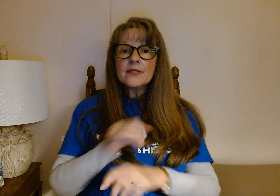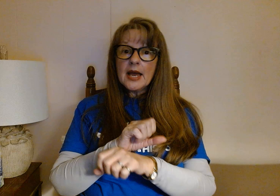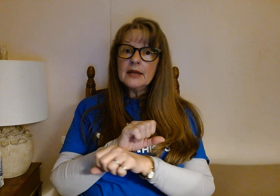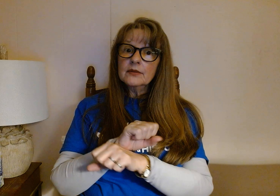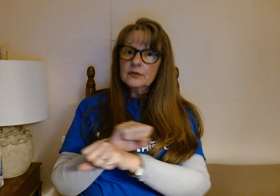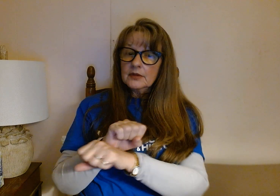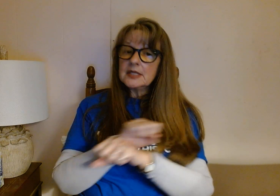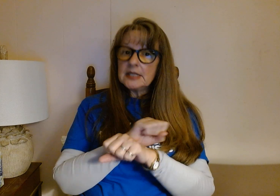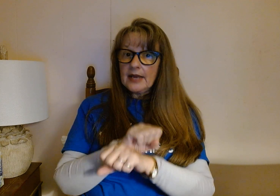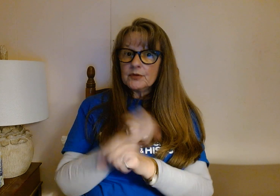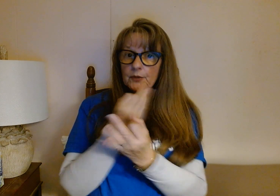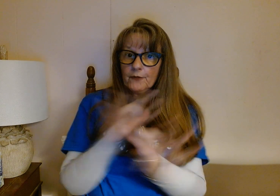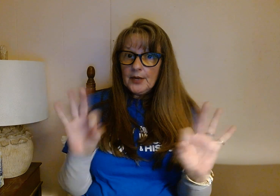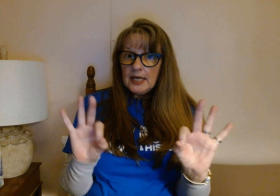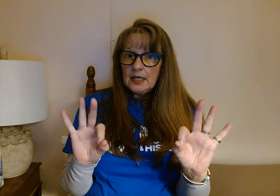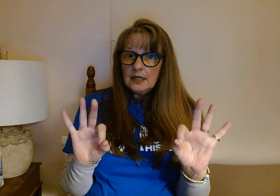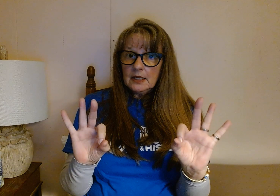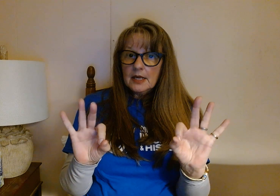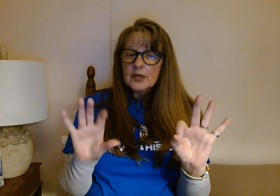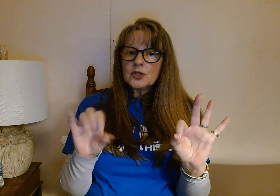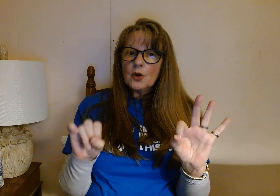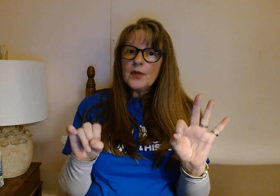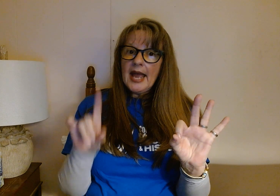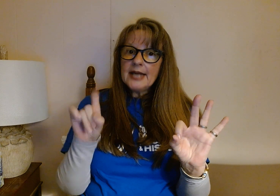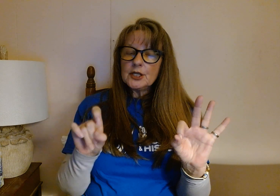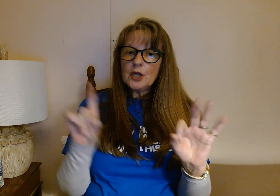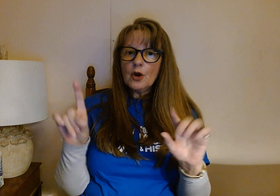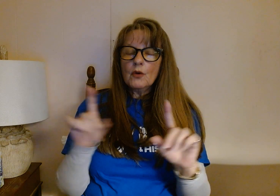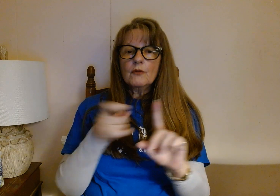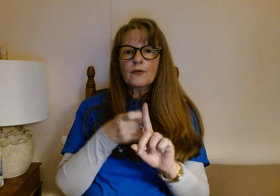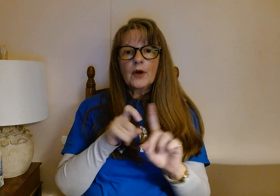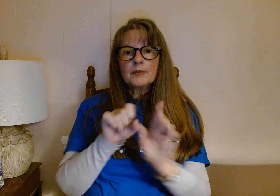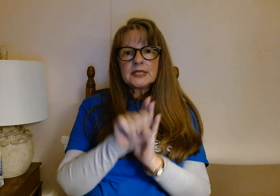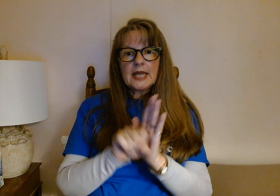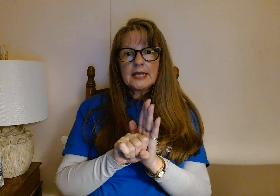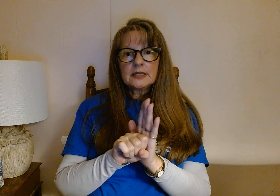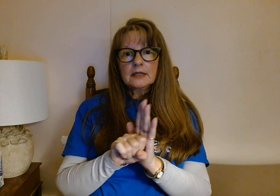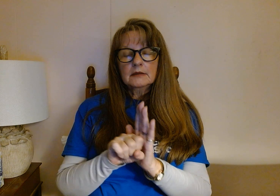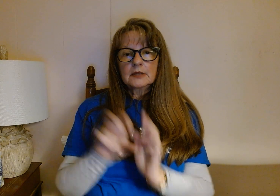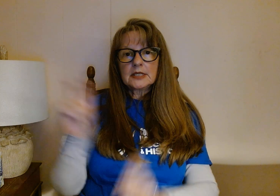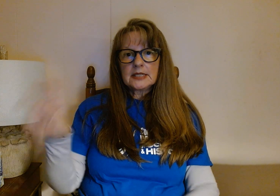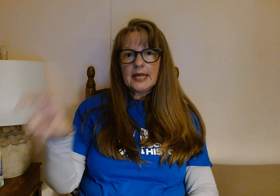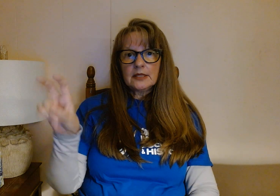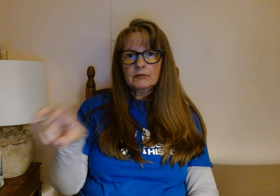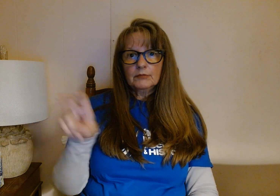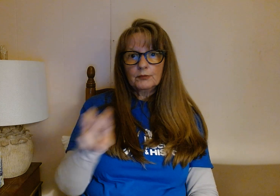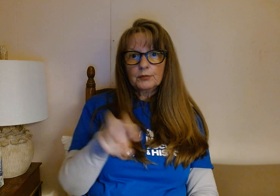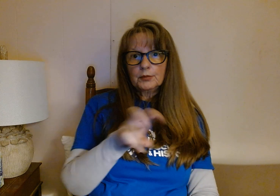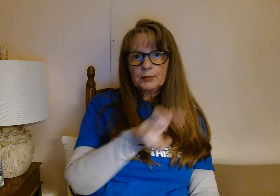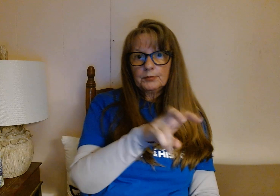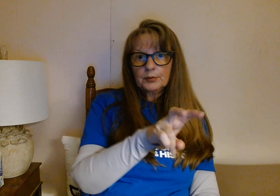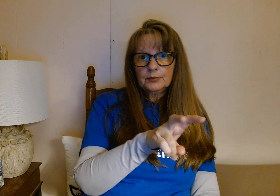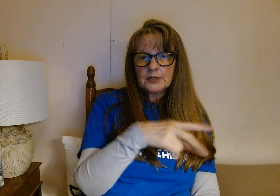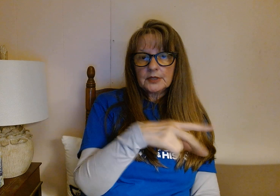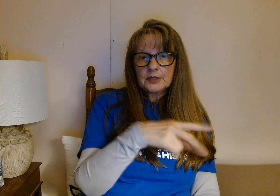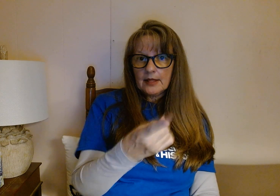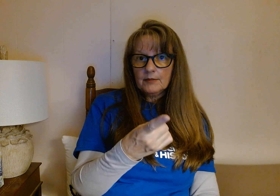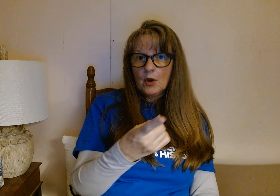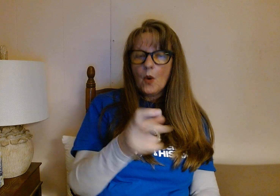that the slaves were free. So they had to go from state to state to tell them, or